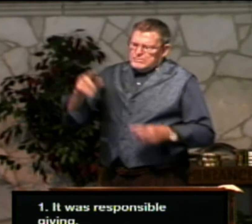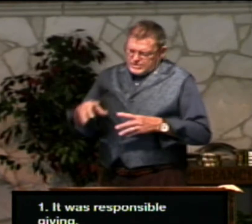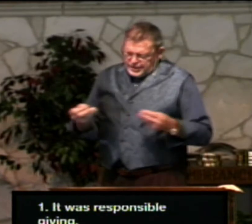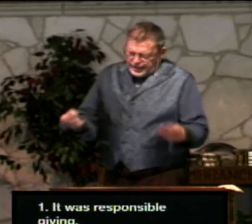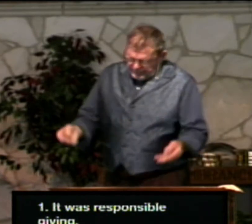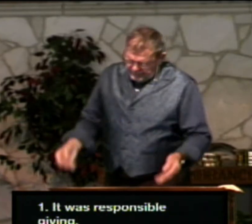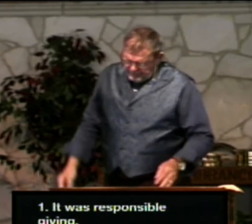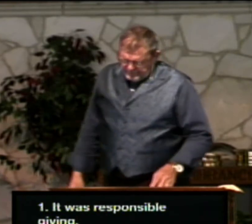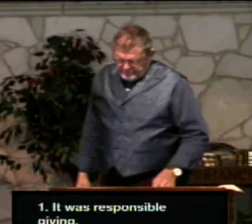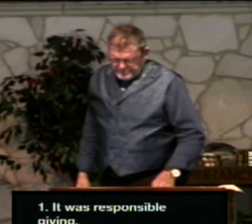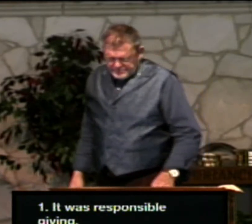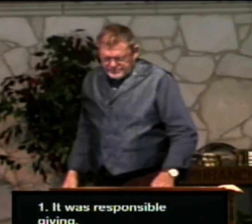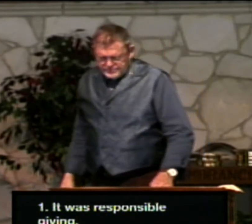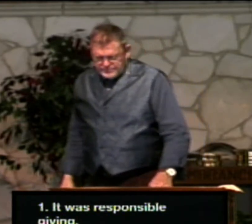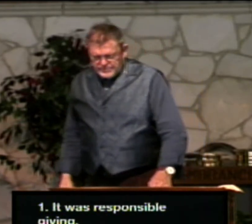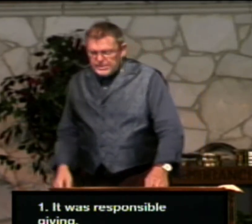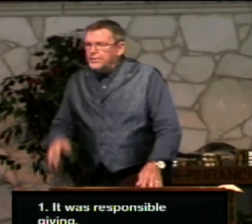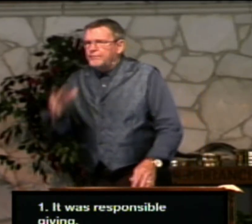to give.